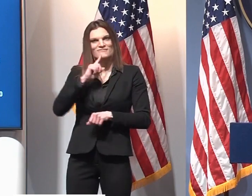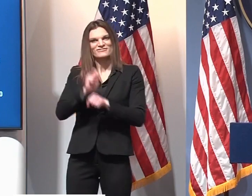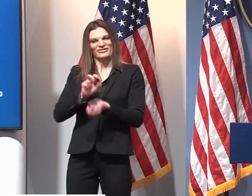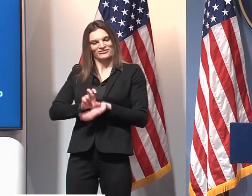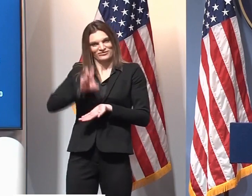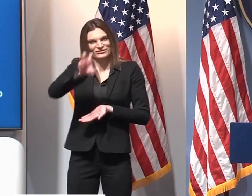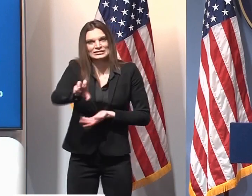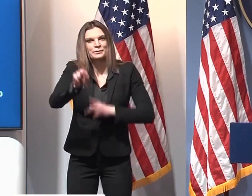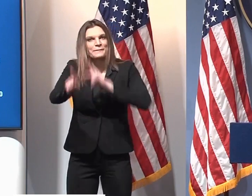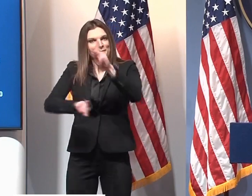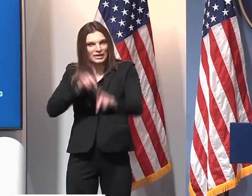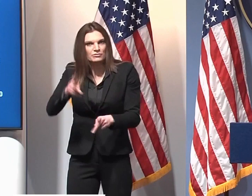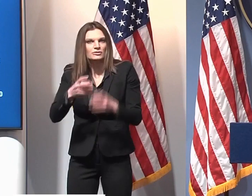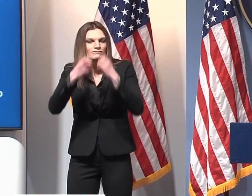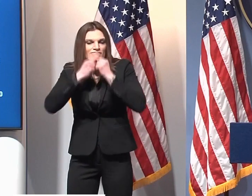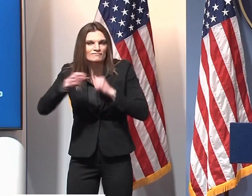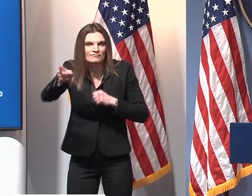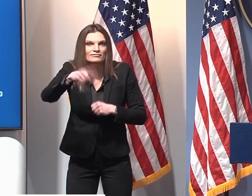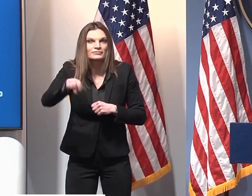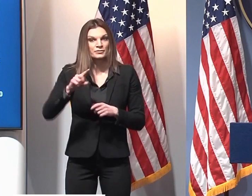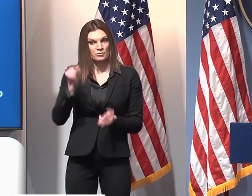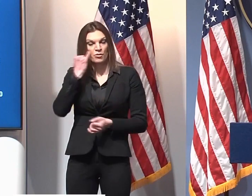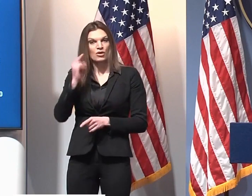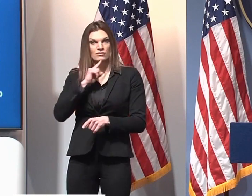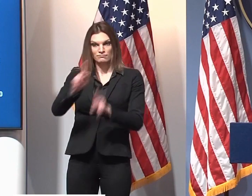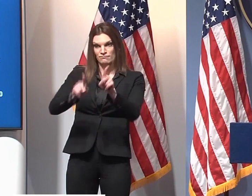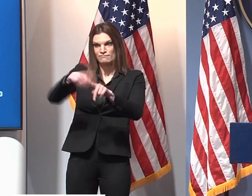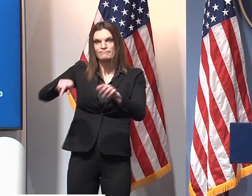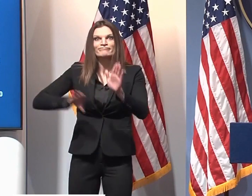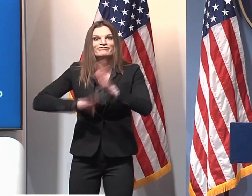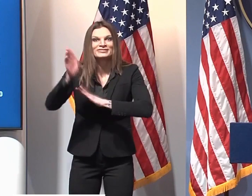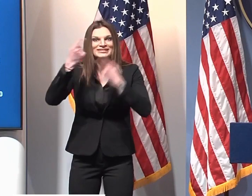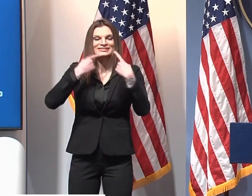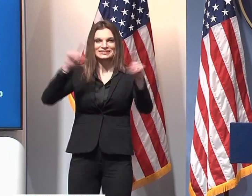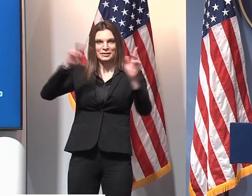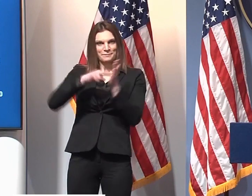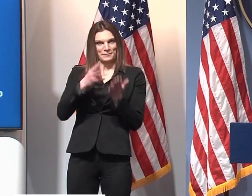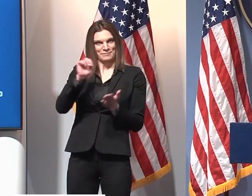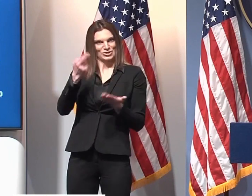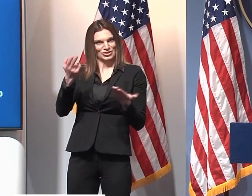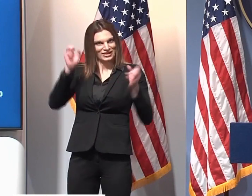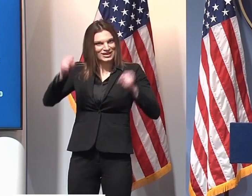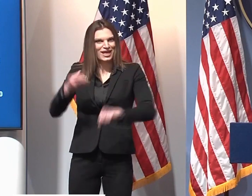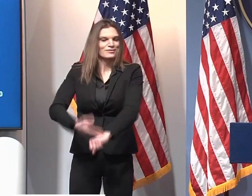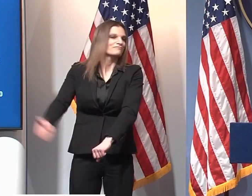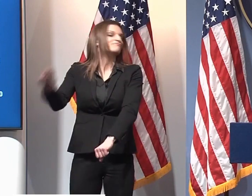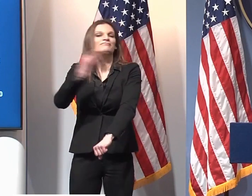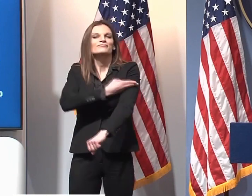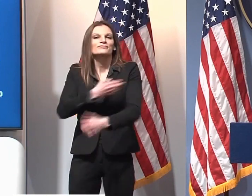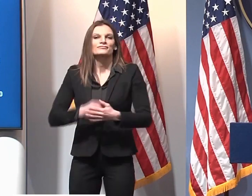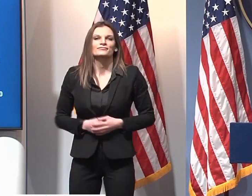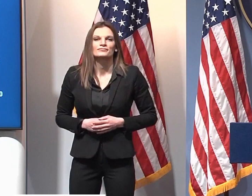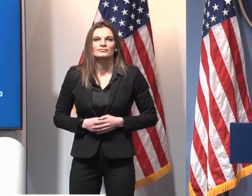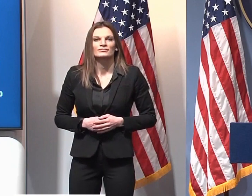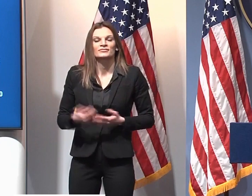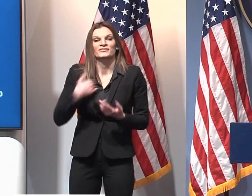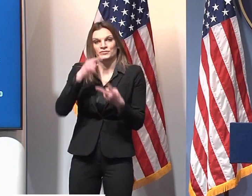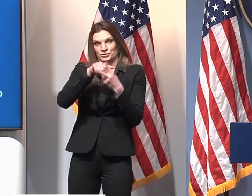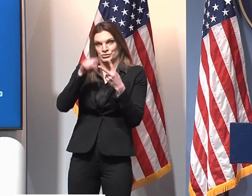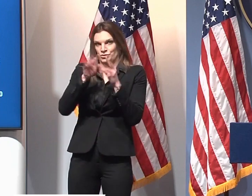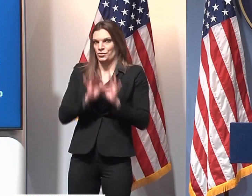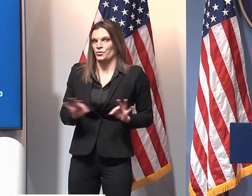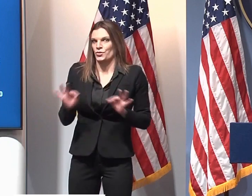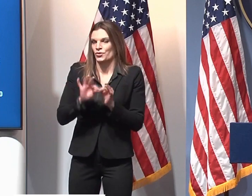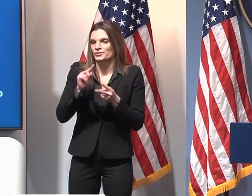projects and unlocks our potential for business and for our workforce. So we have two moving pieces